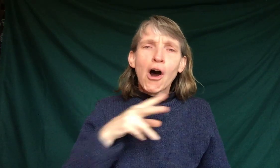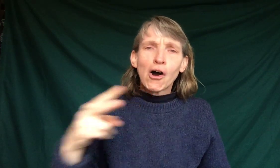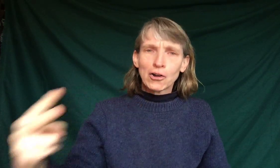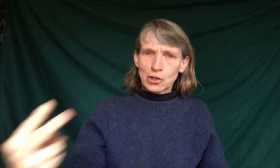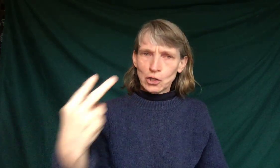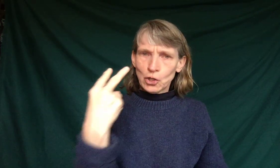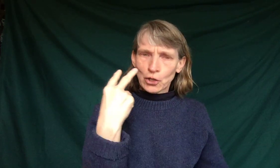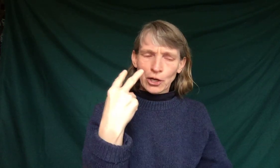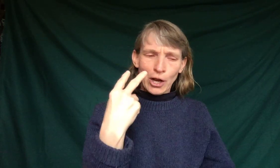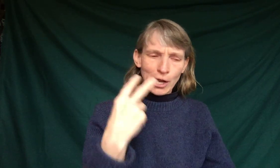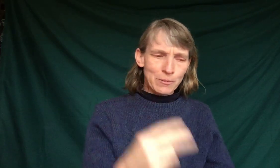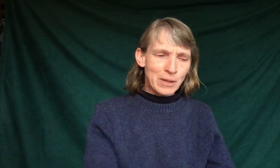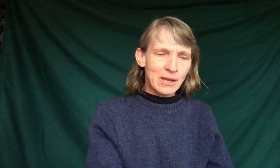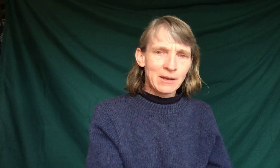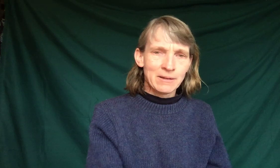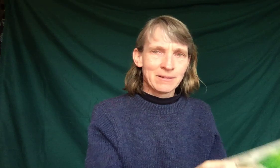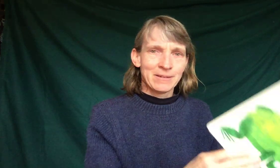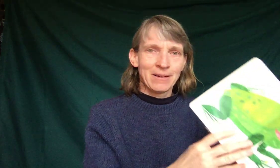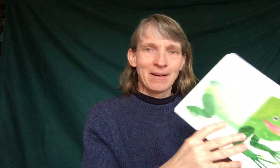frog looking at me.